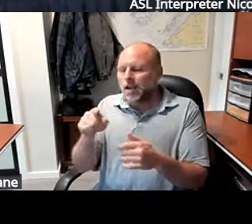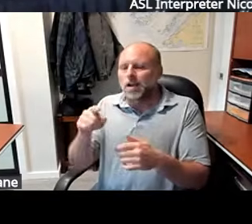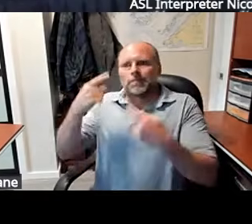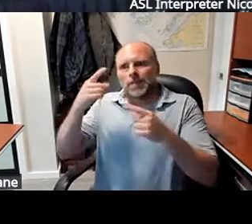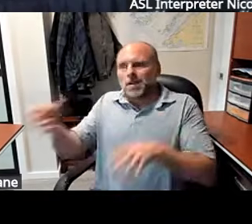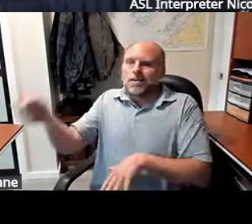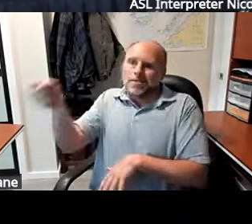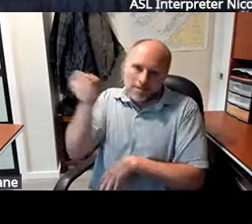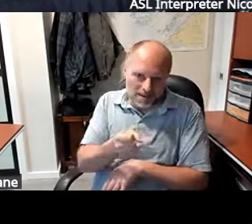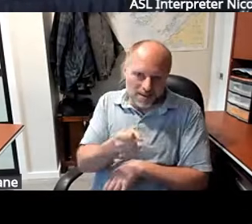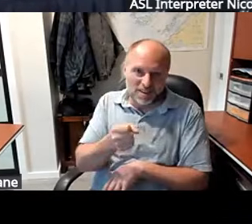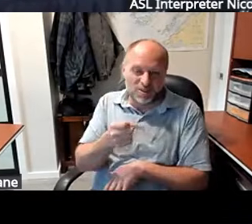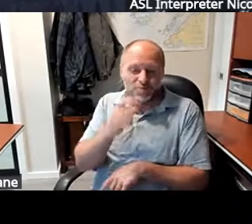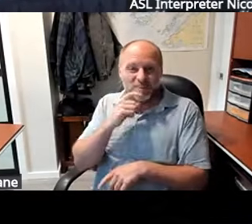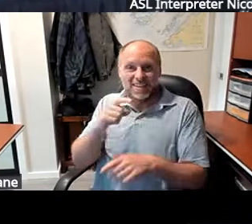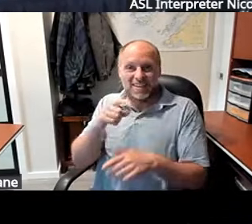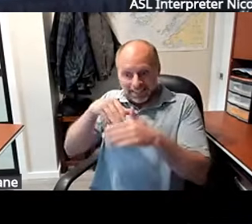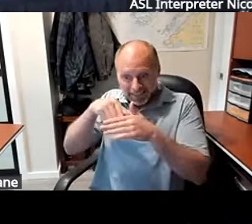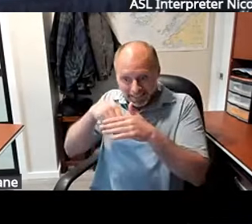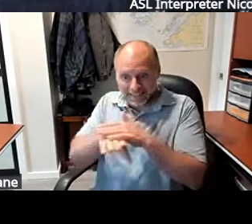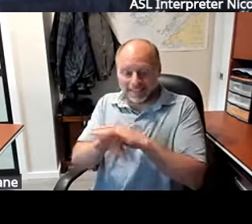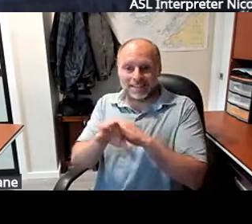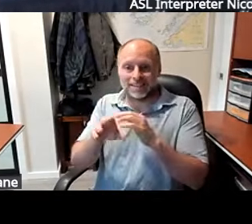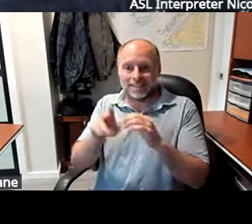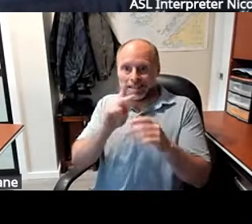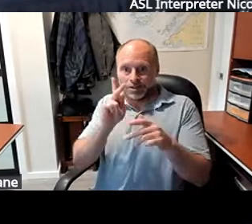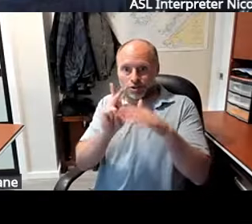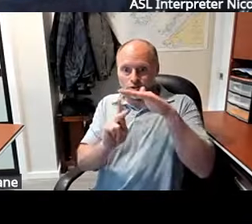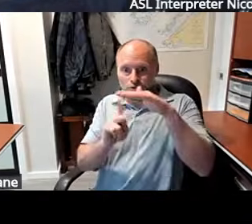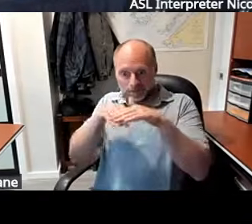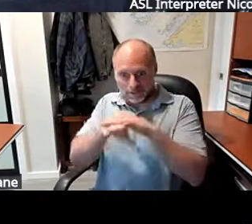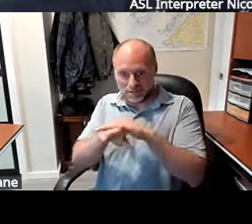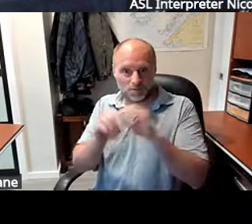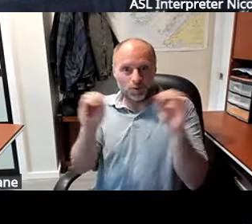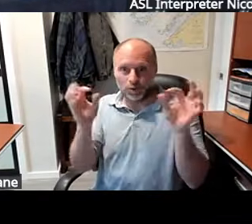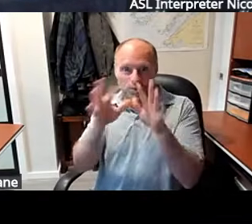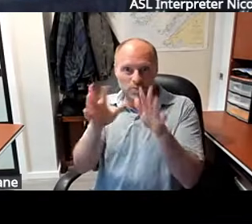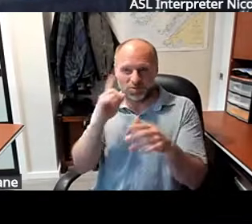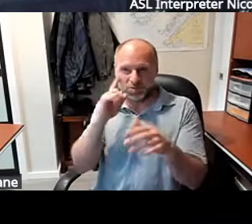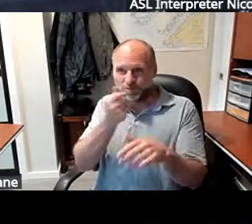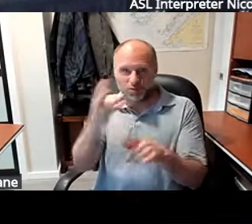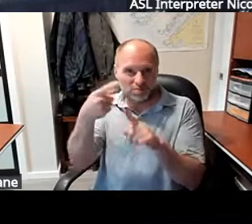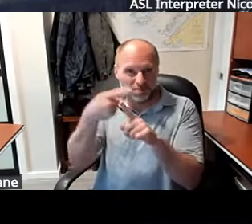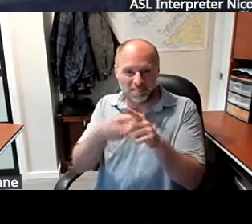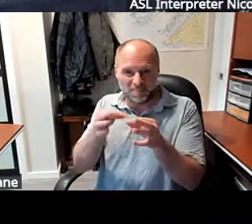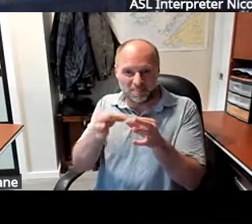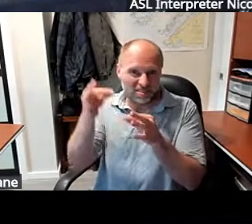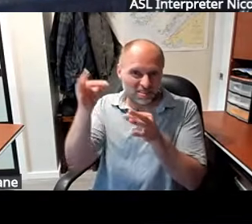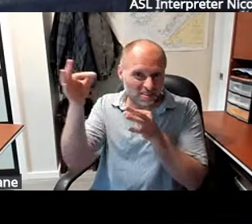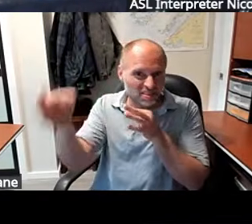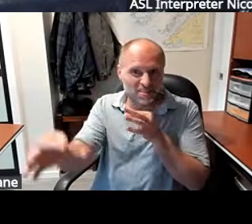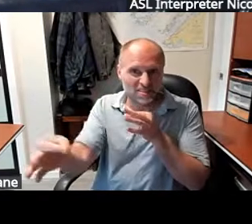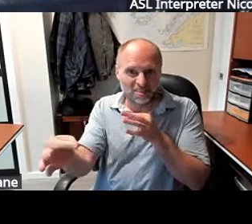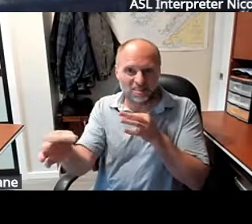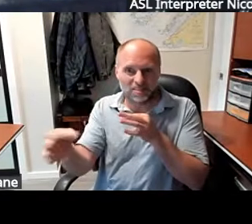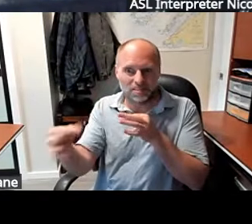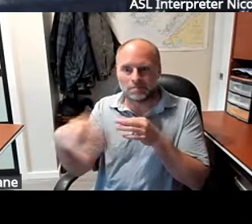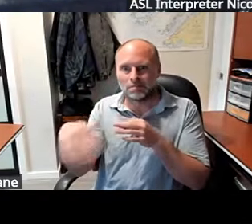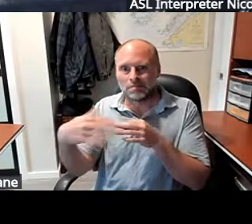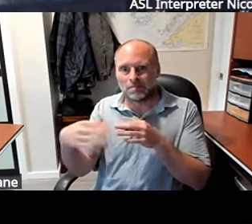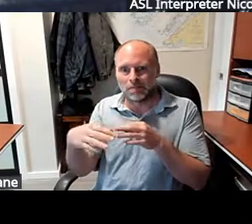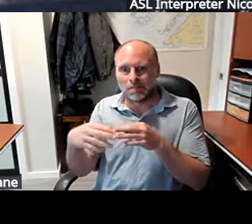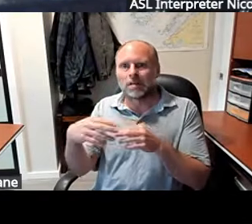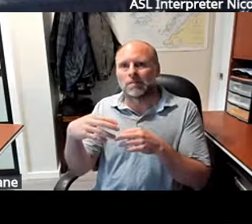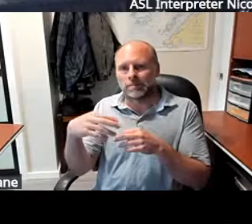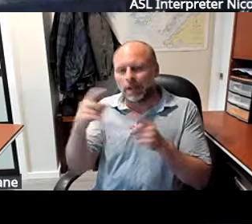did interview a few folks. And then finally, they hired an actual interpreter. So my daughter didn't